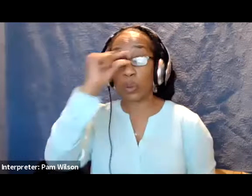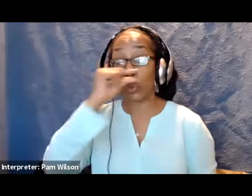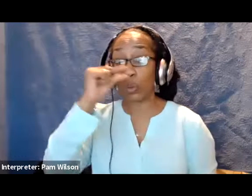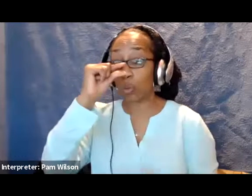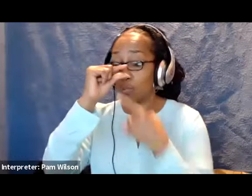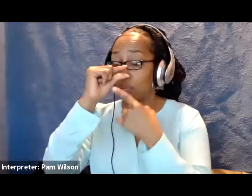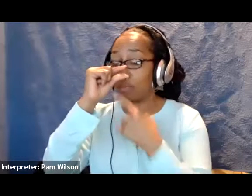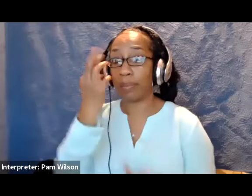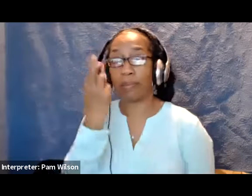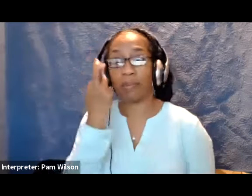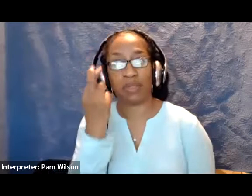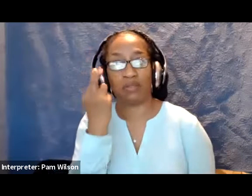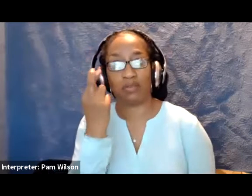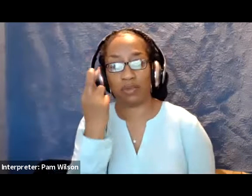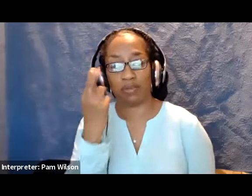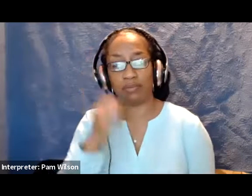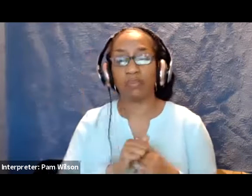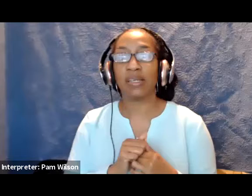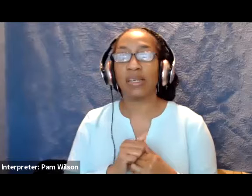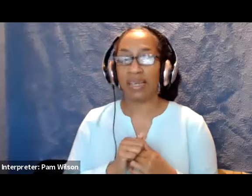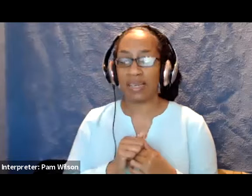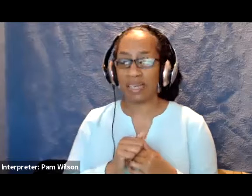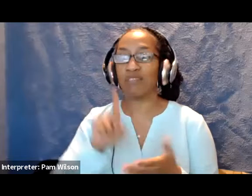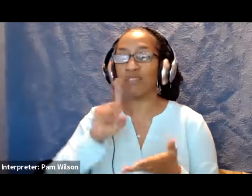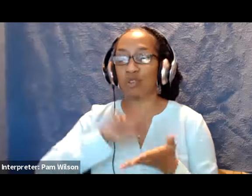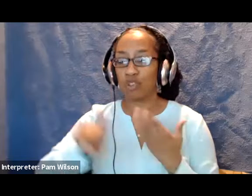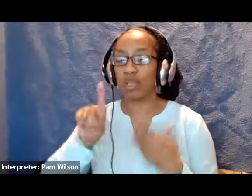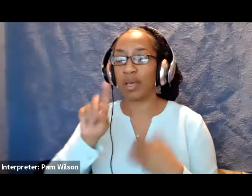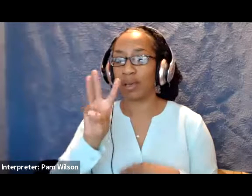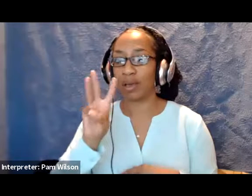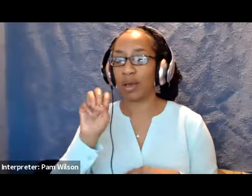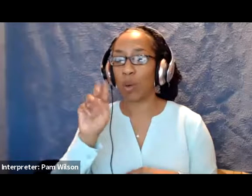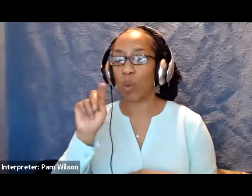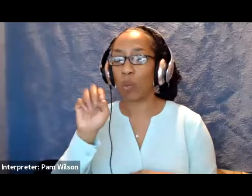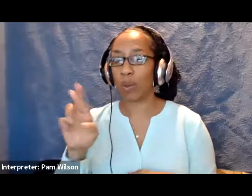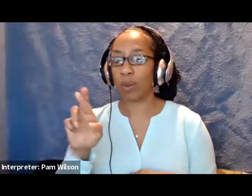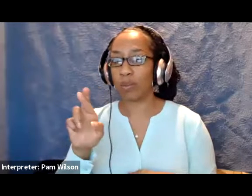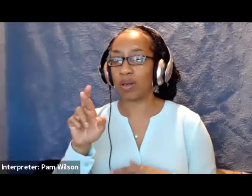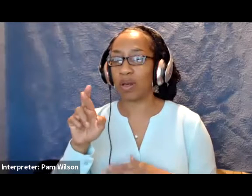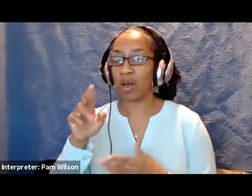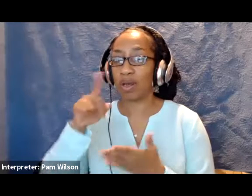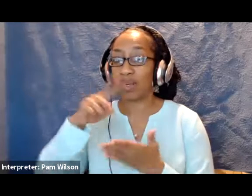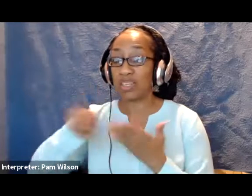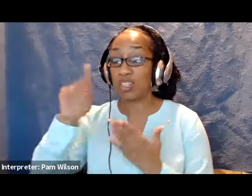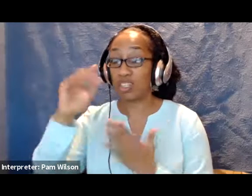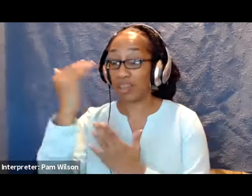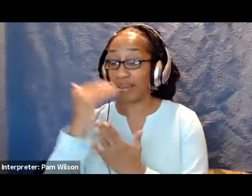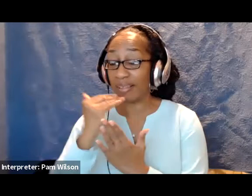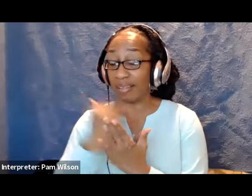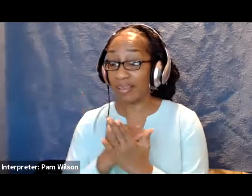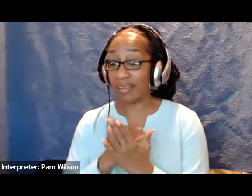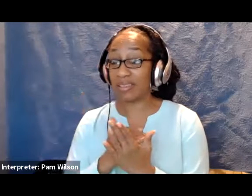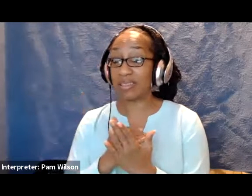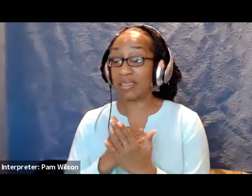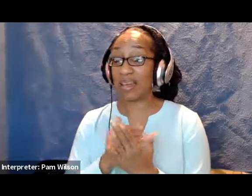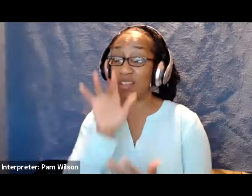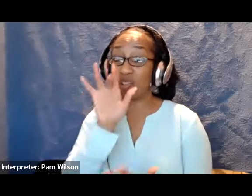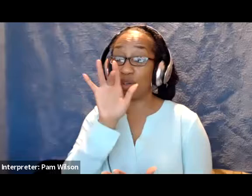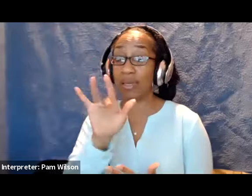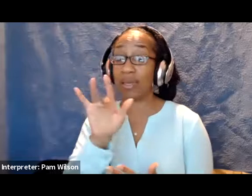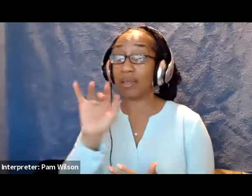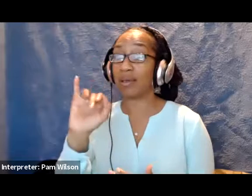webinar planning checklist and you're gonna find, sometimes you can click on image and you're gonna find tons